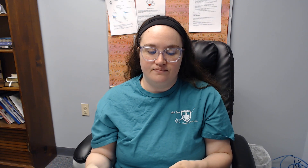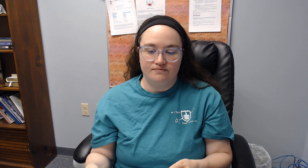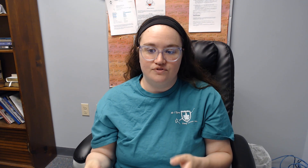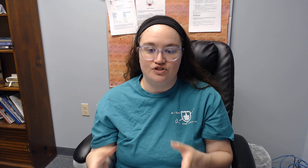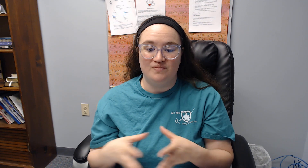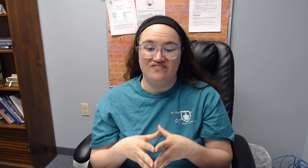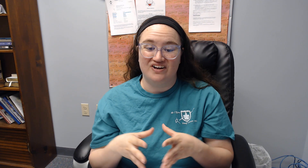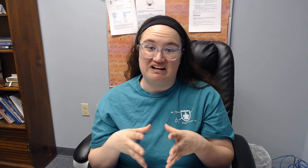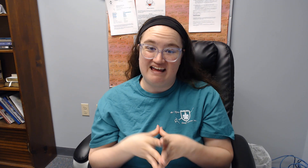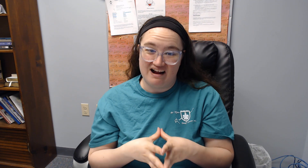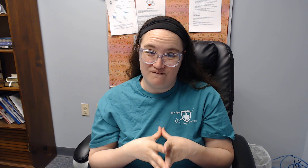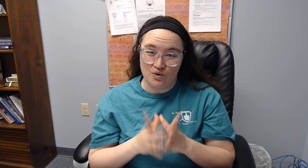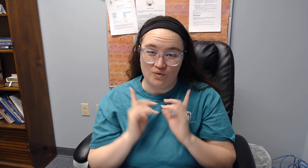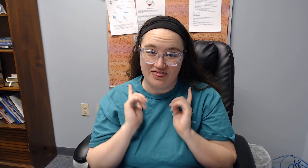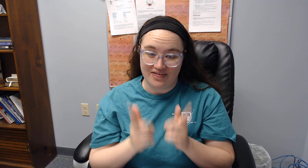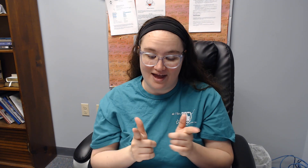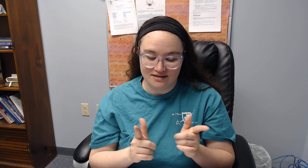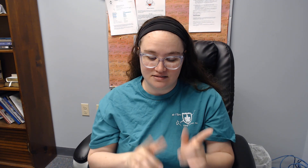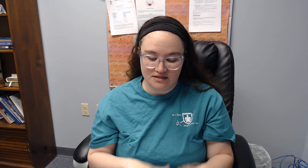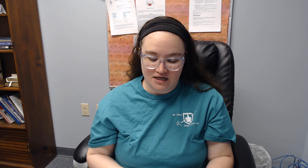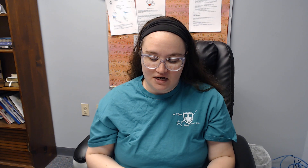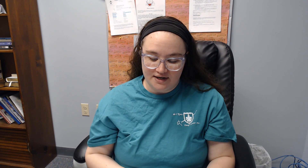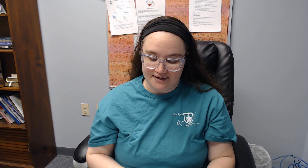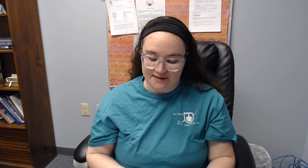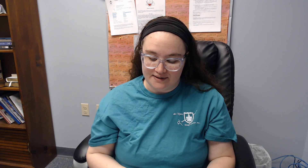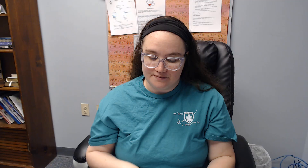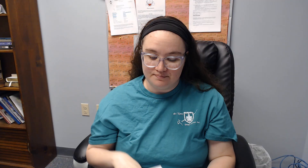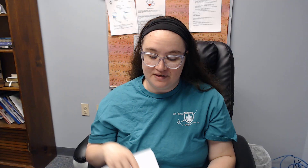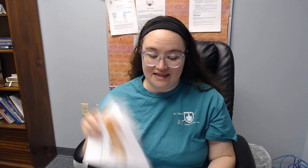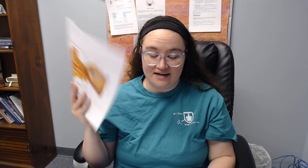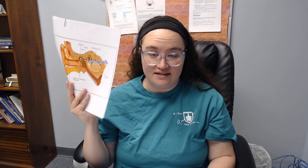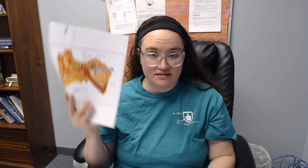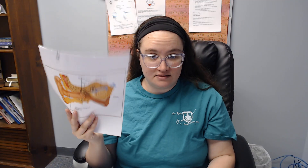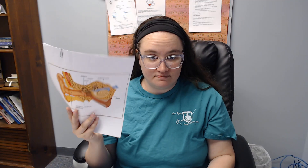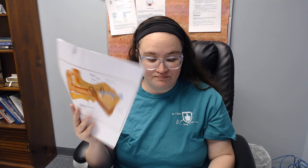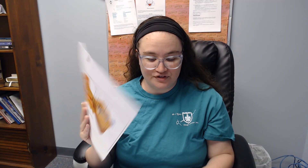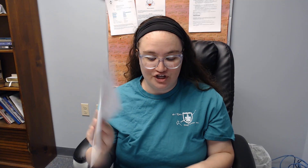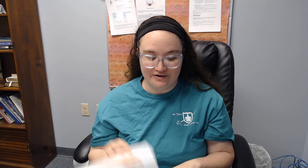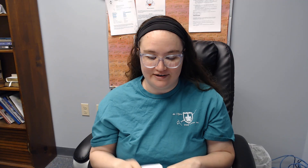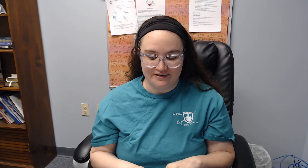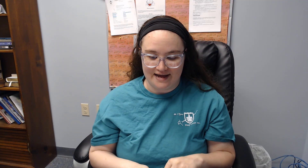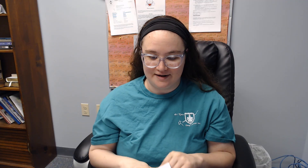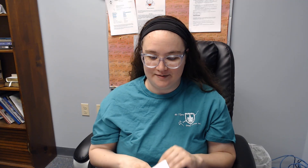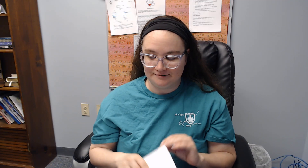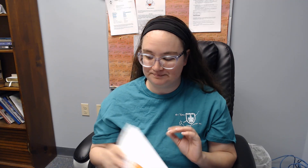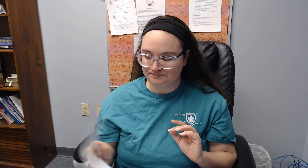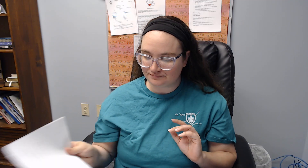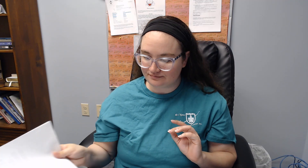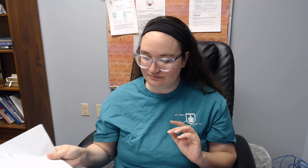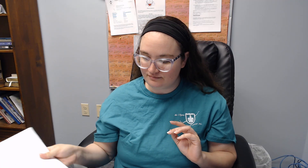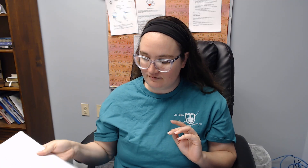So be very careful with that. But that is your ear anatomy.